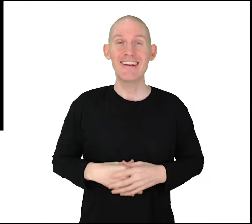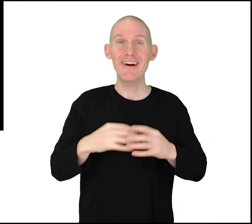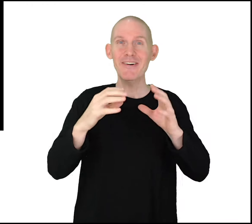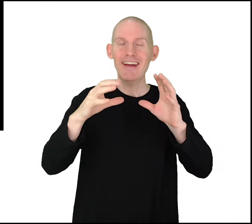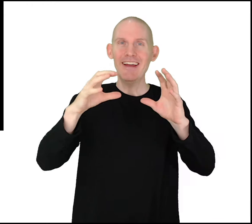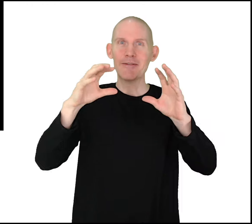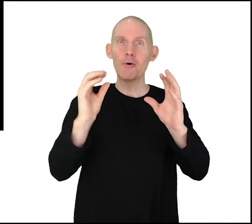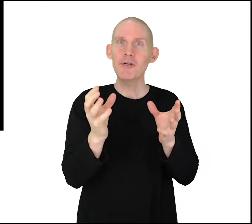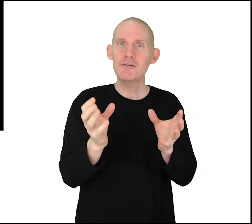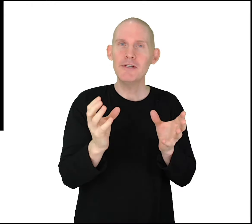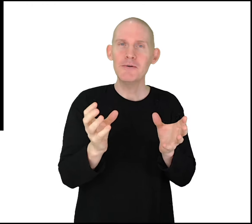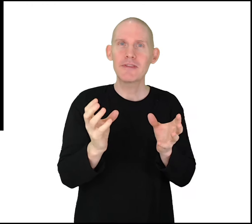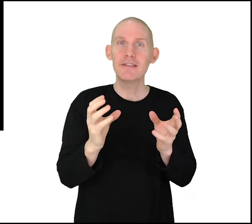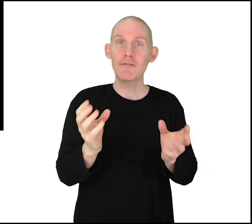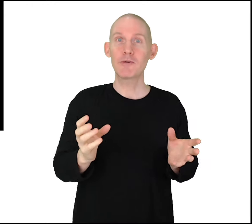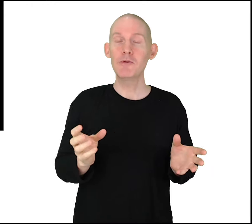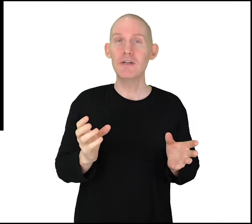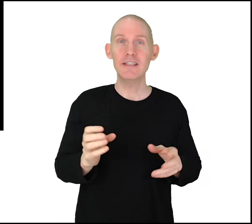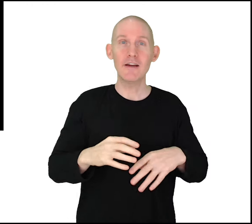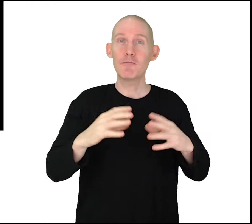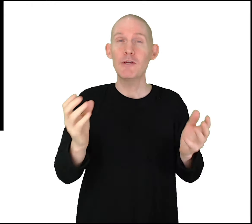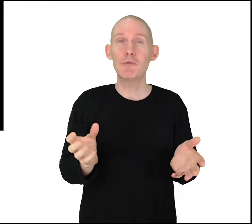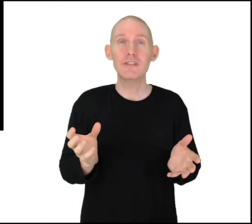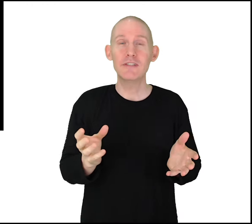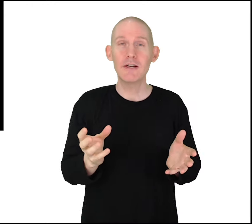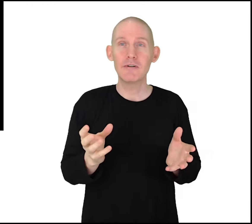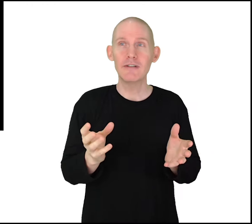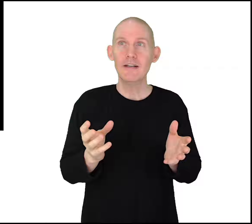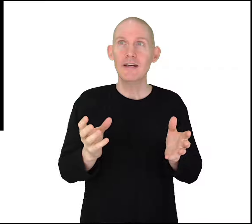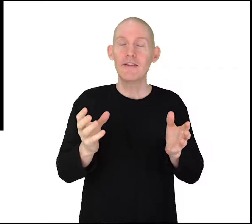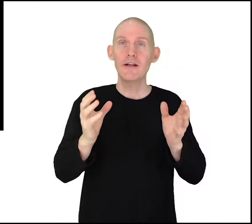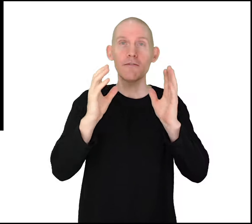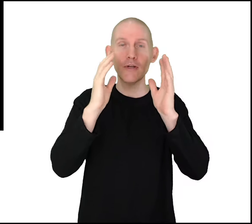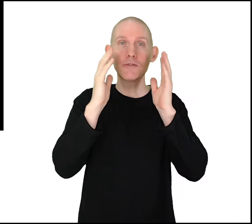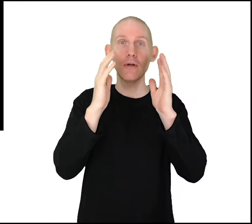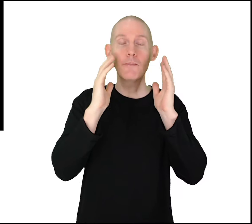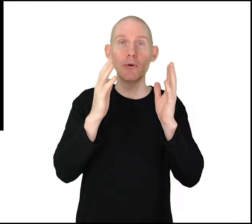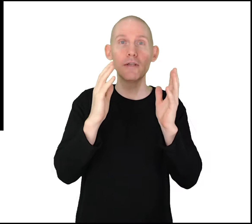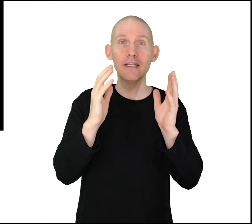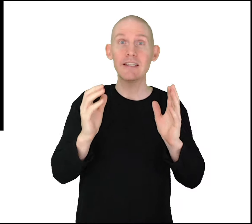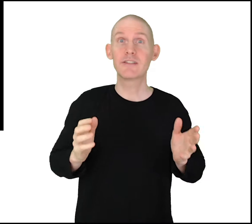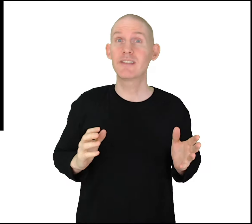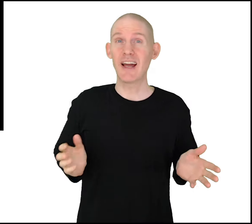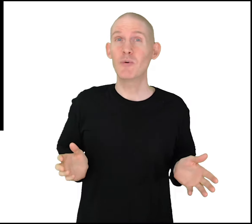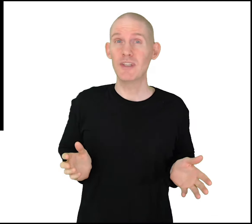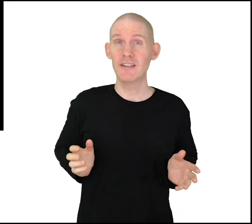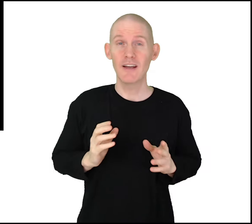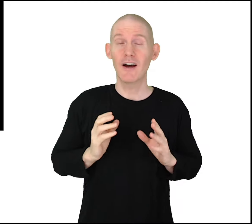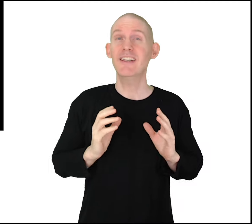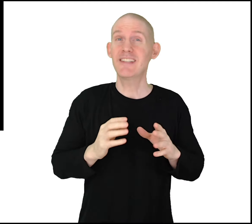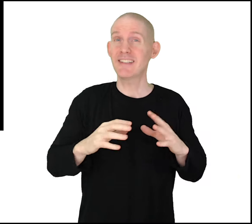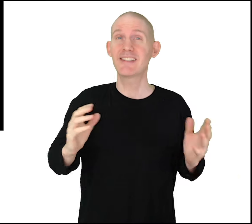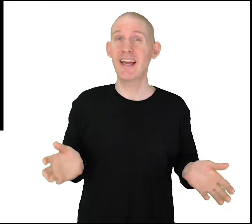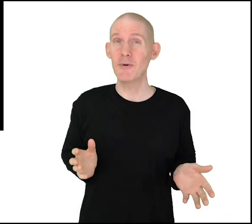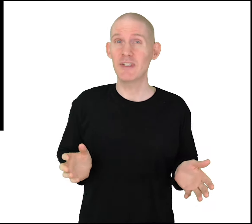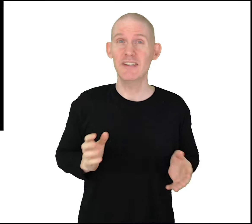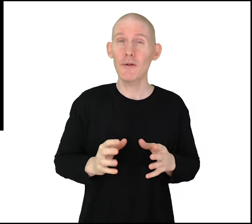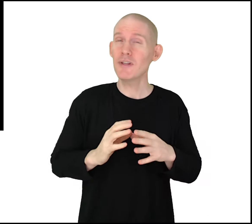Now, the more you deal with the deaf community, deaf people in general, their visual ability is astounding. Nothing less